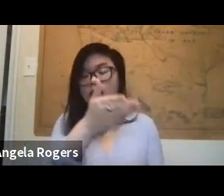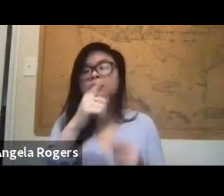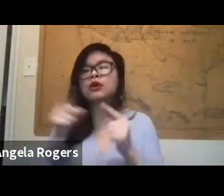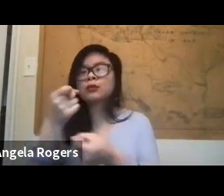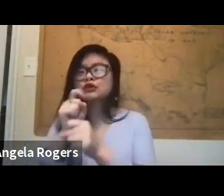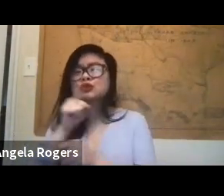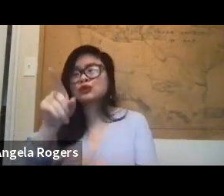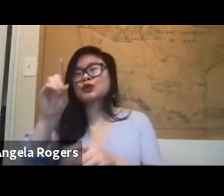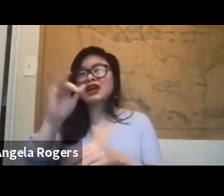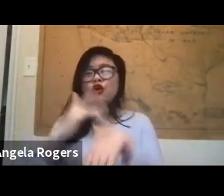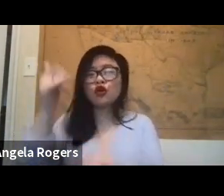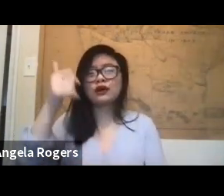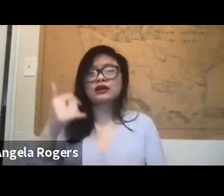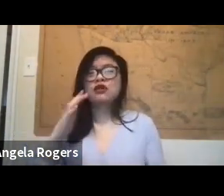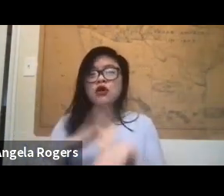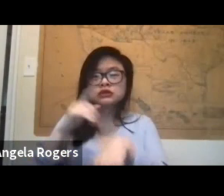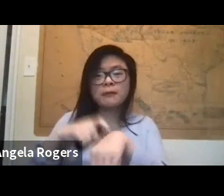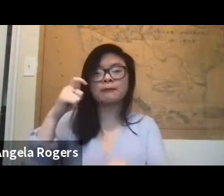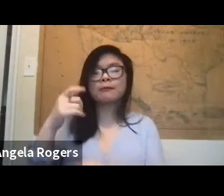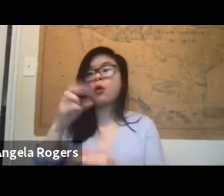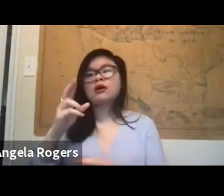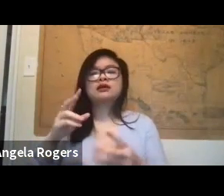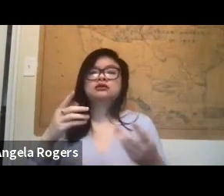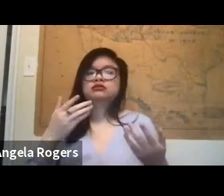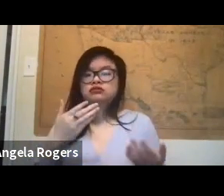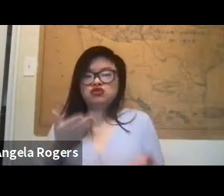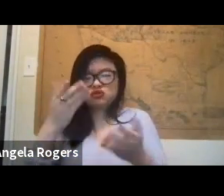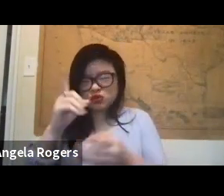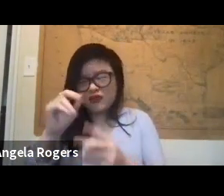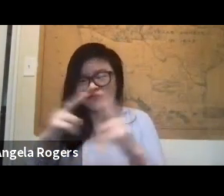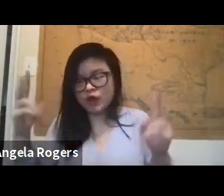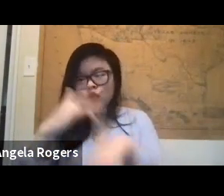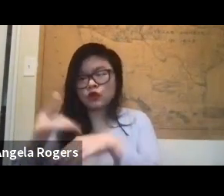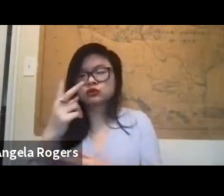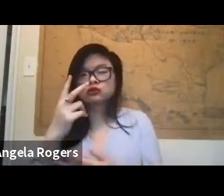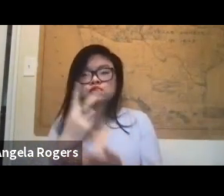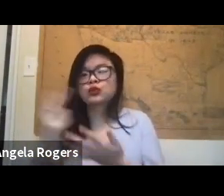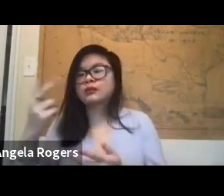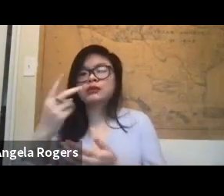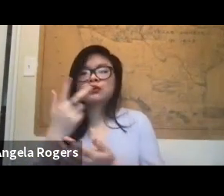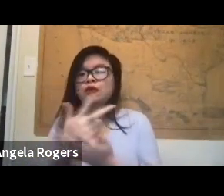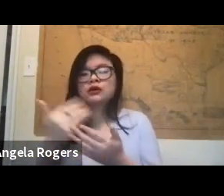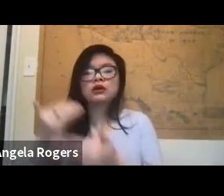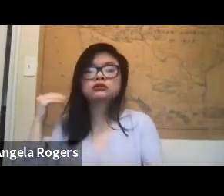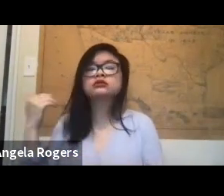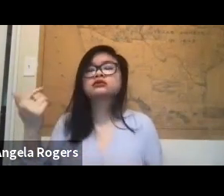And so that's already there, and you want to make sure that you do yours the earliest as possible and on